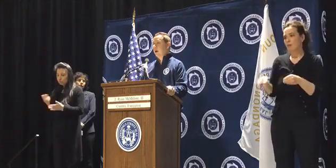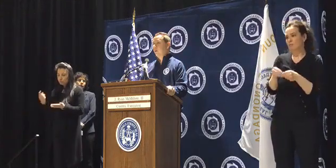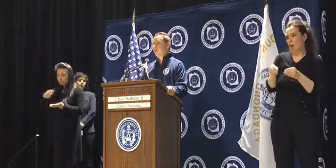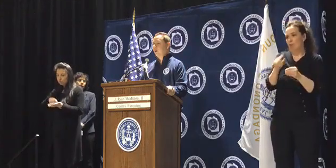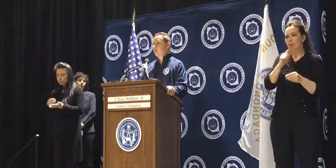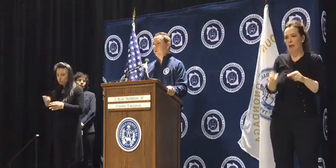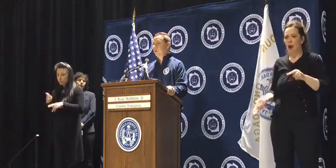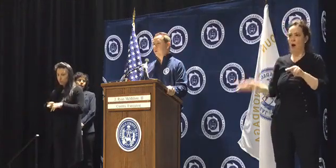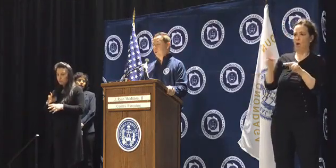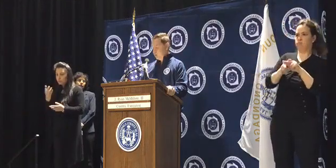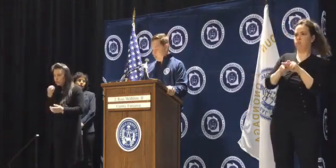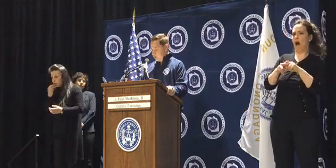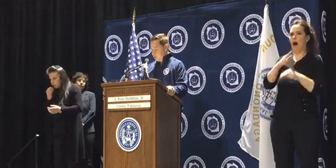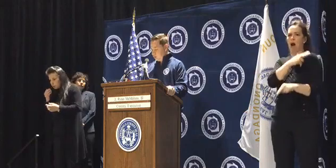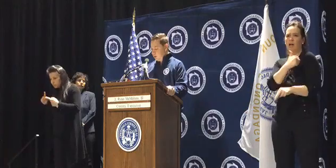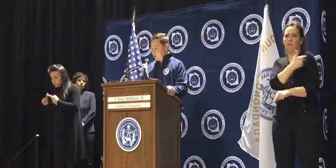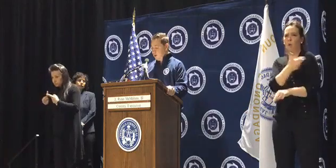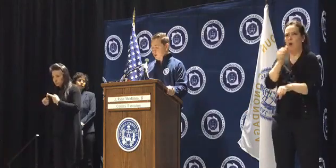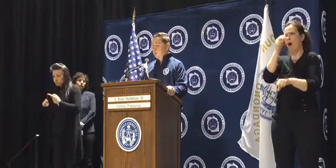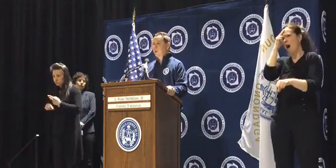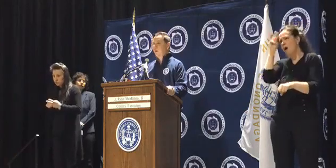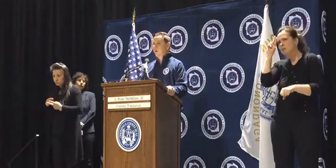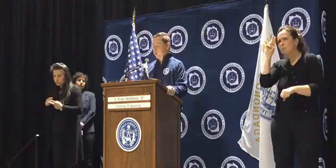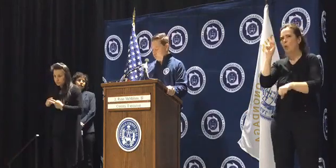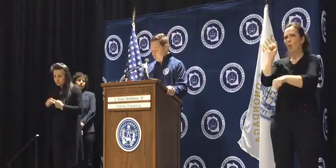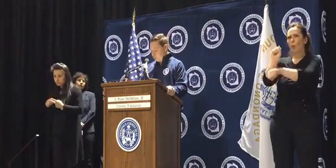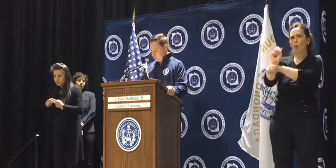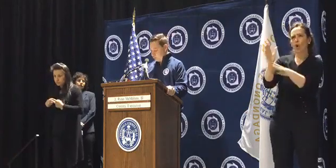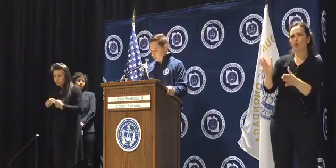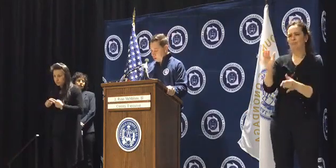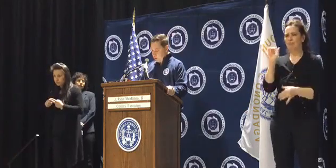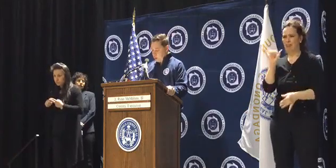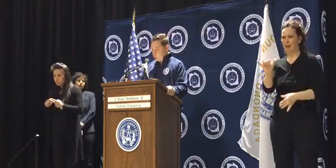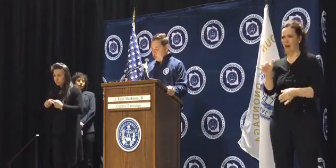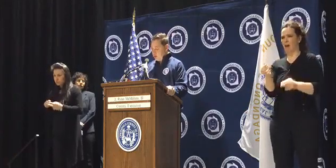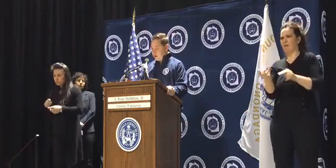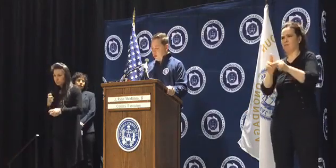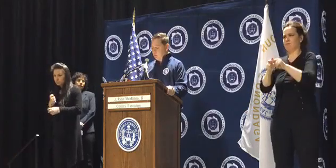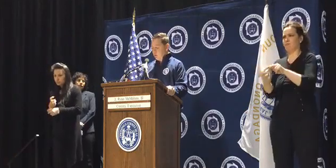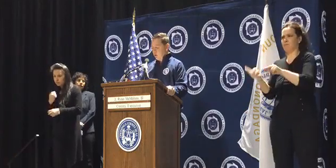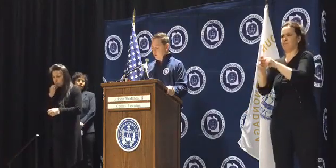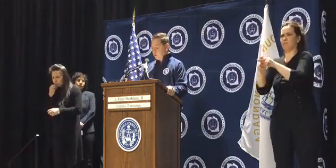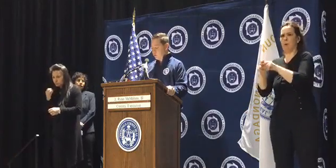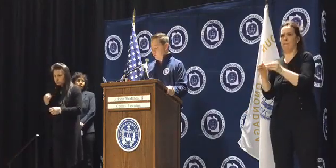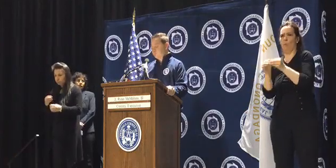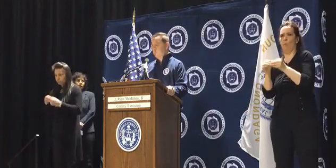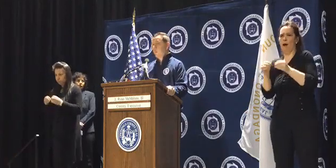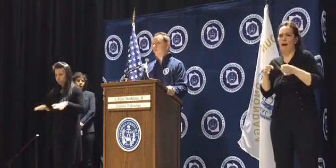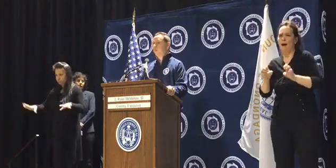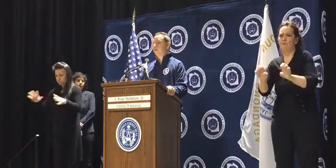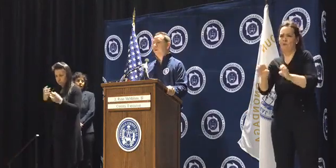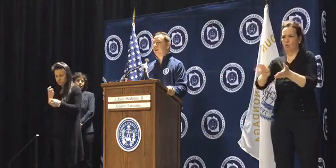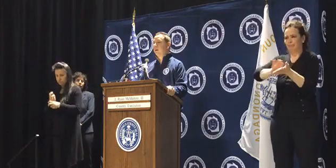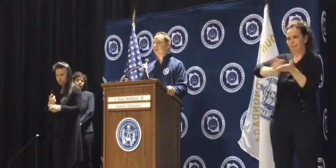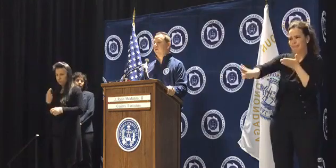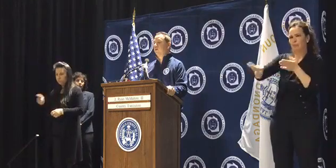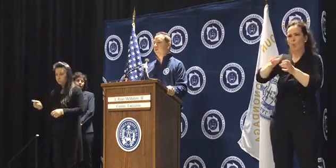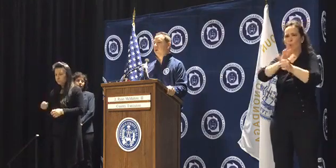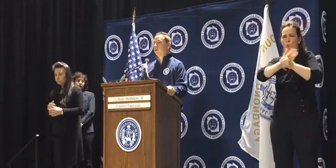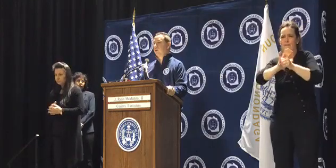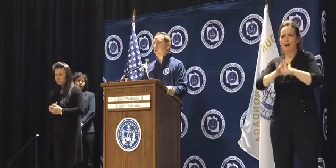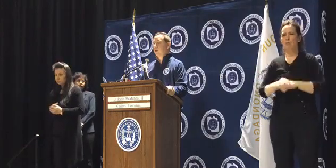need help due to their work schedules getting meals and groceries. We shut down malls. We built a